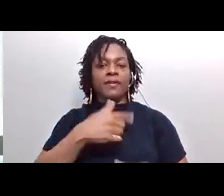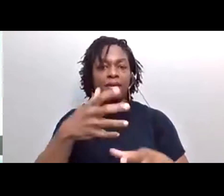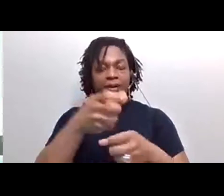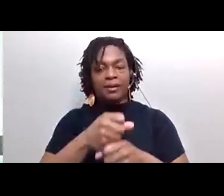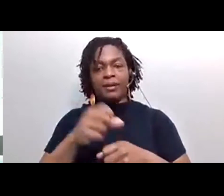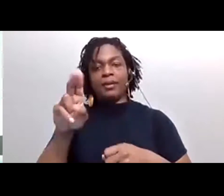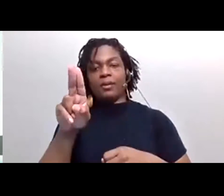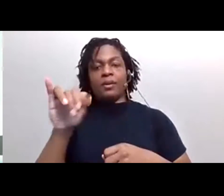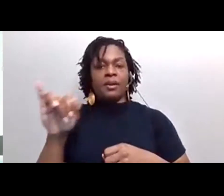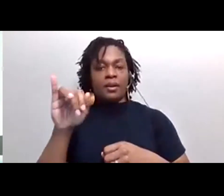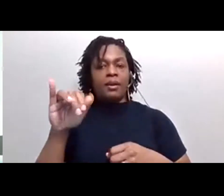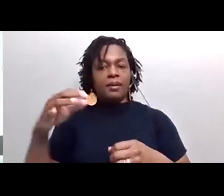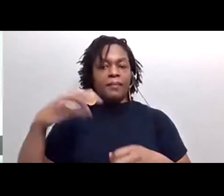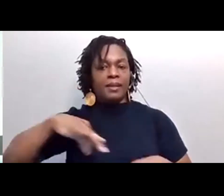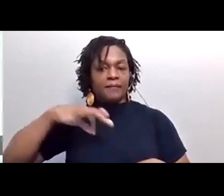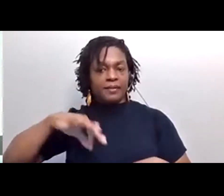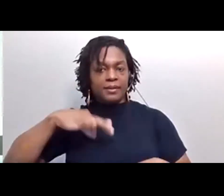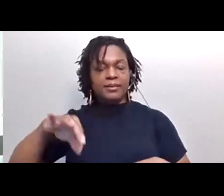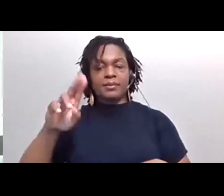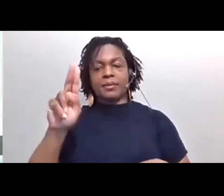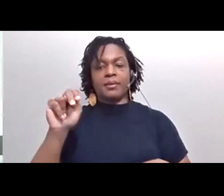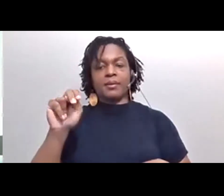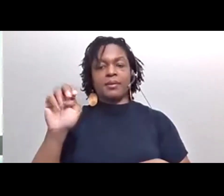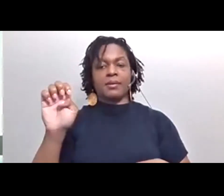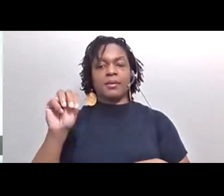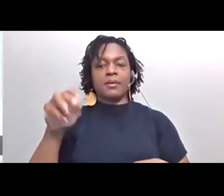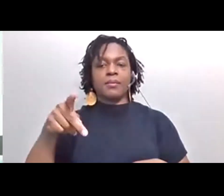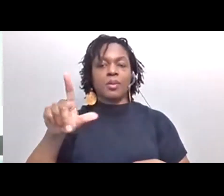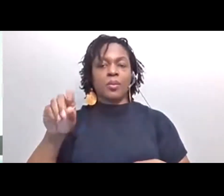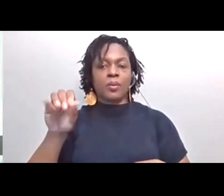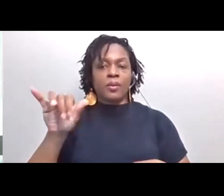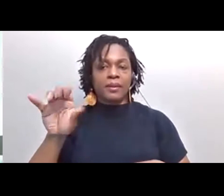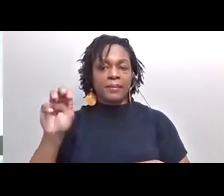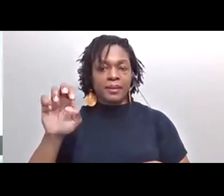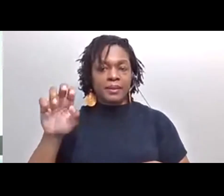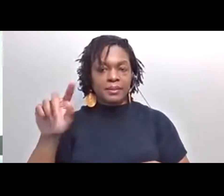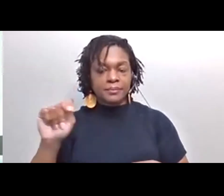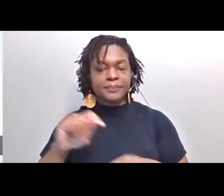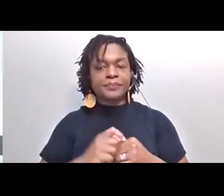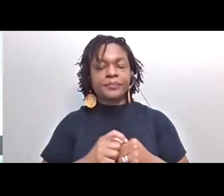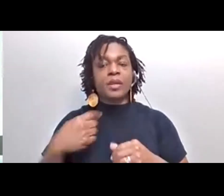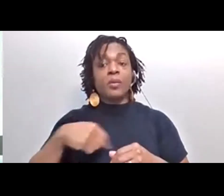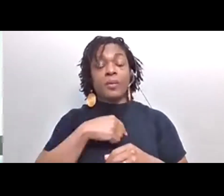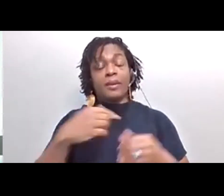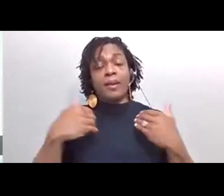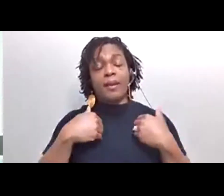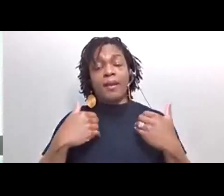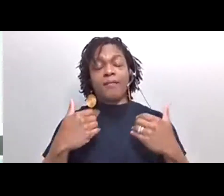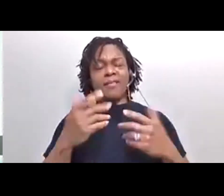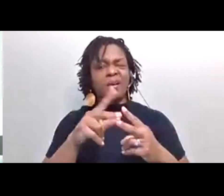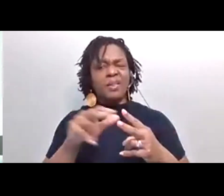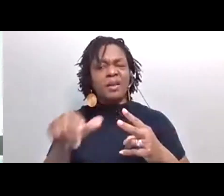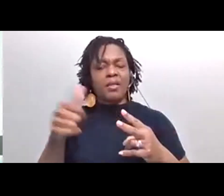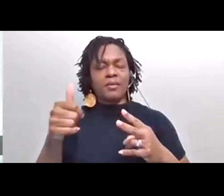unemployment benefits. And there were a couple of others, but I think those were the